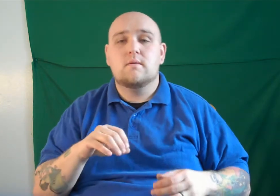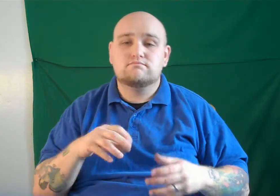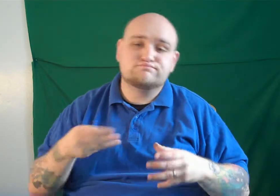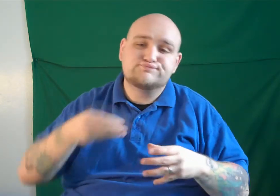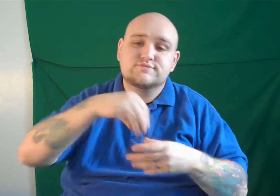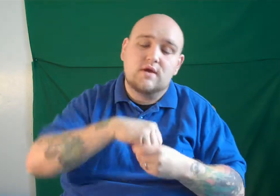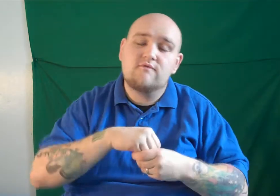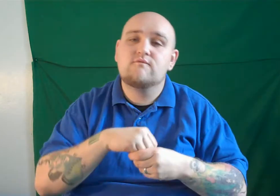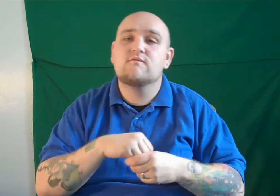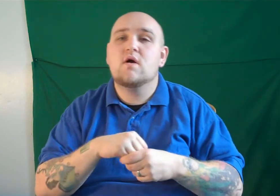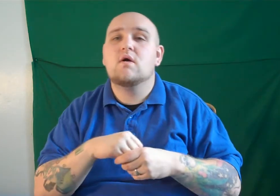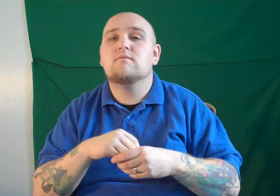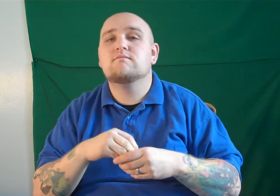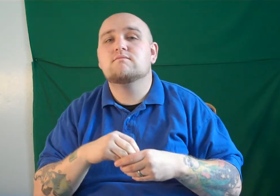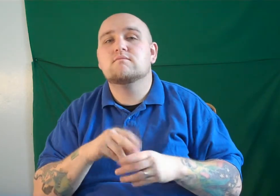the current cultural trends?